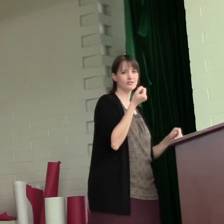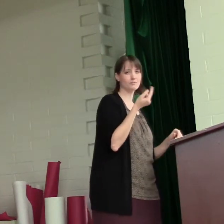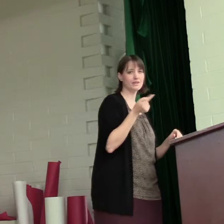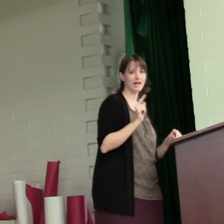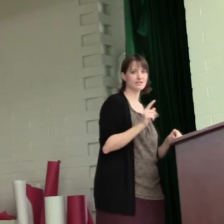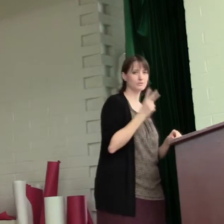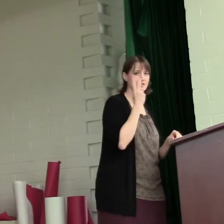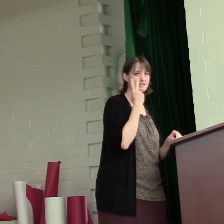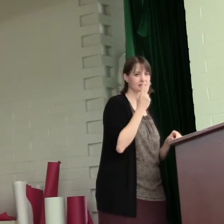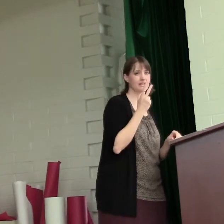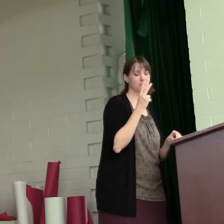Okay.